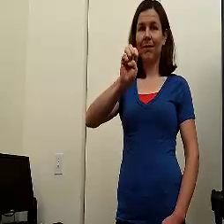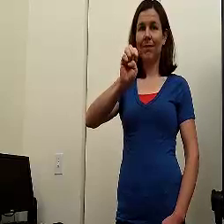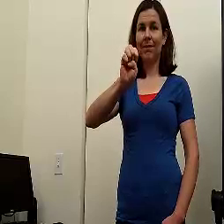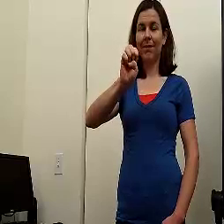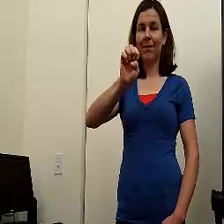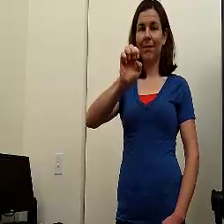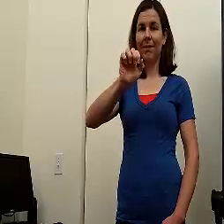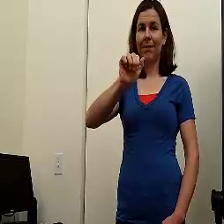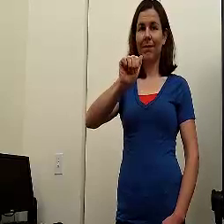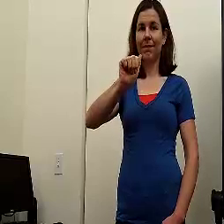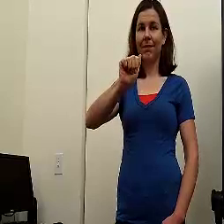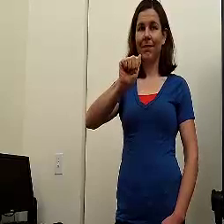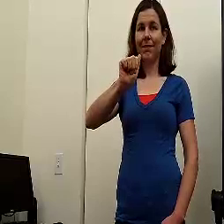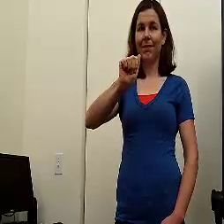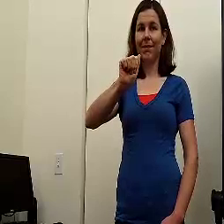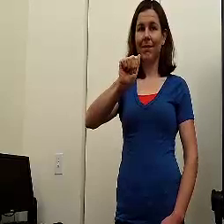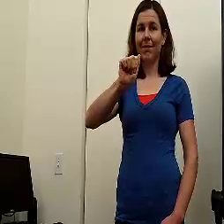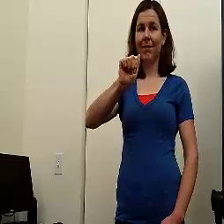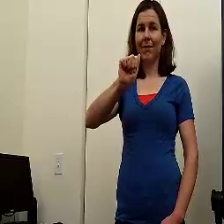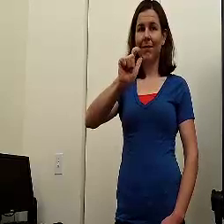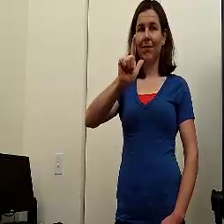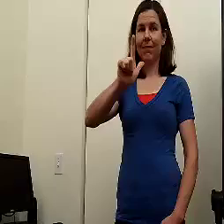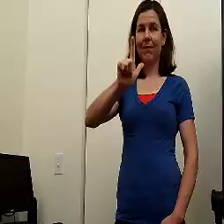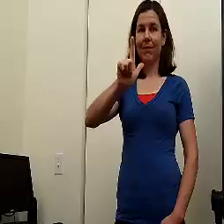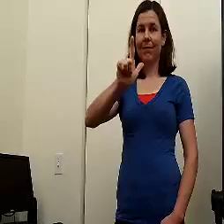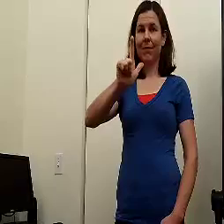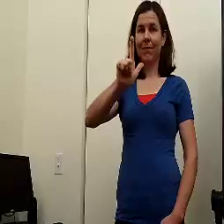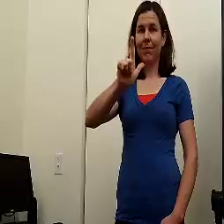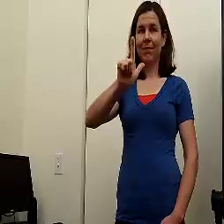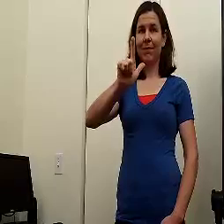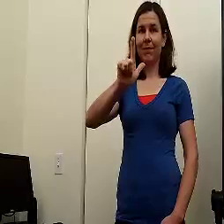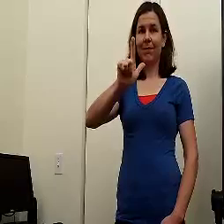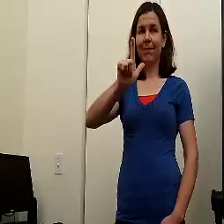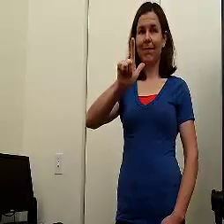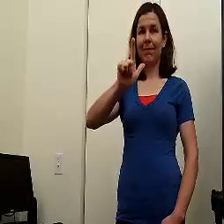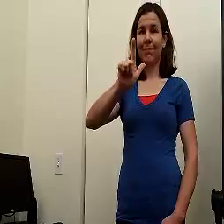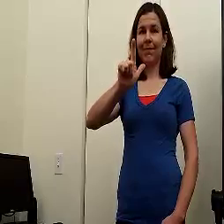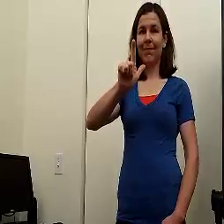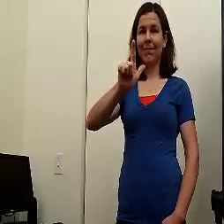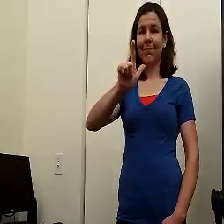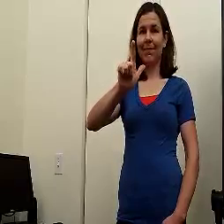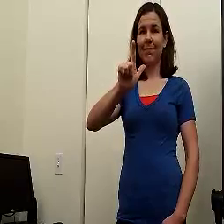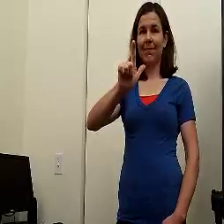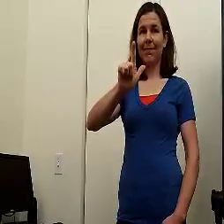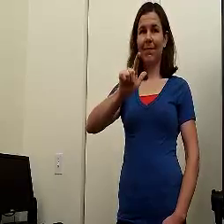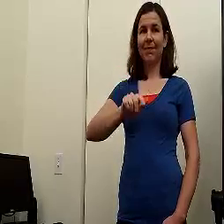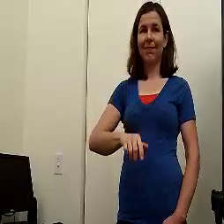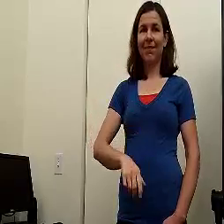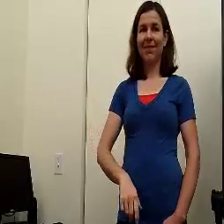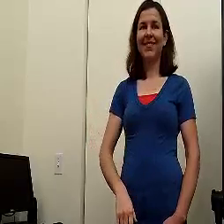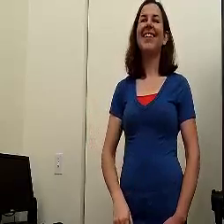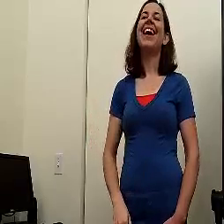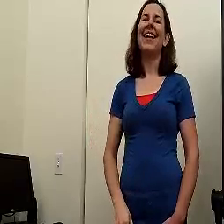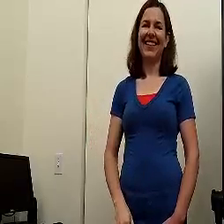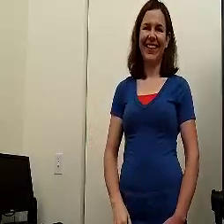Oh, I. Okay. Yeah, there you